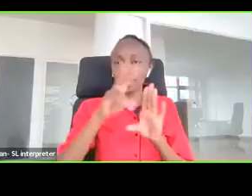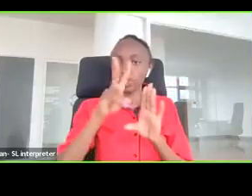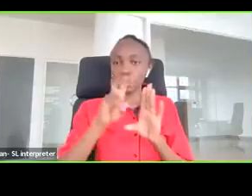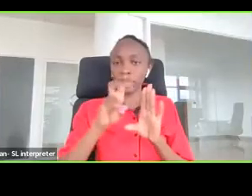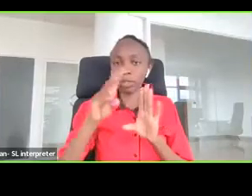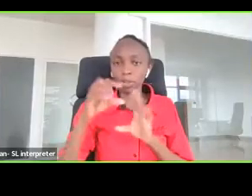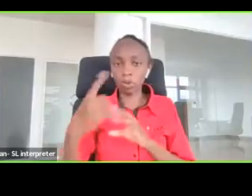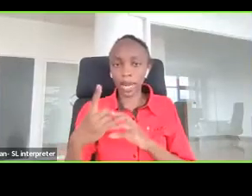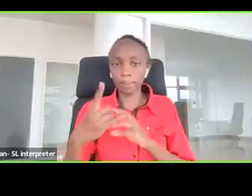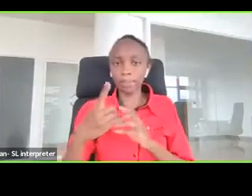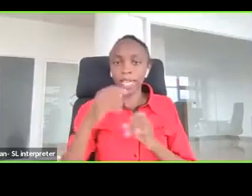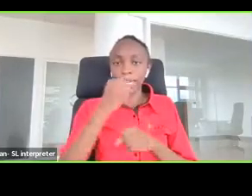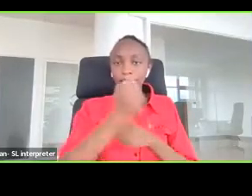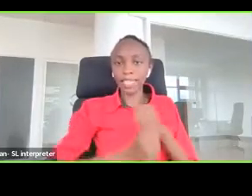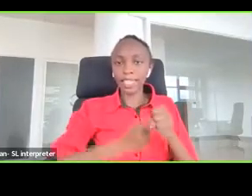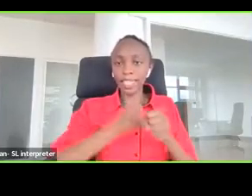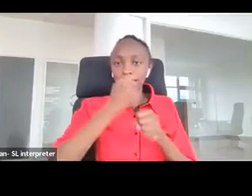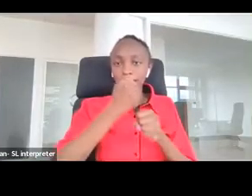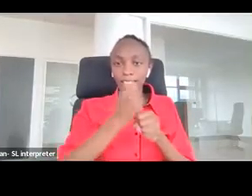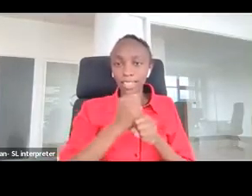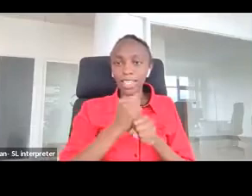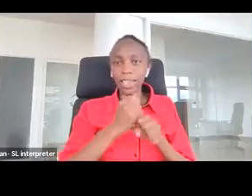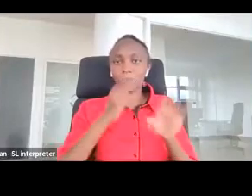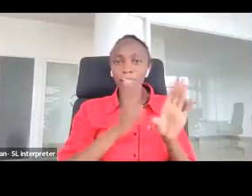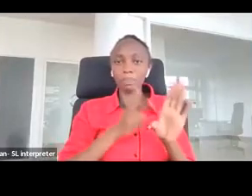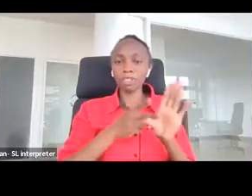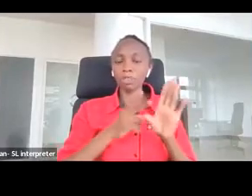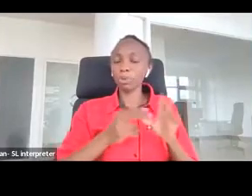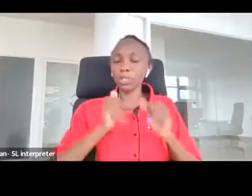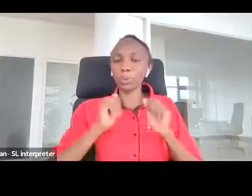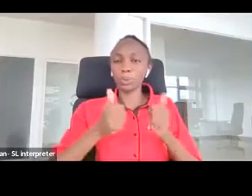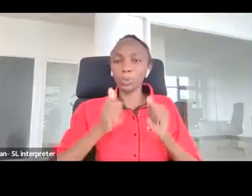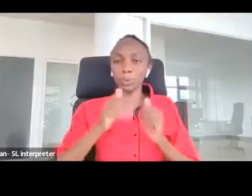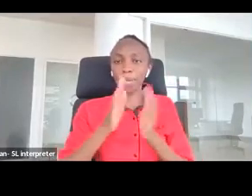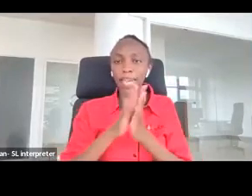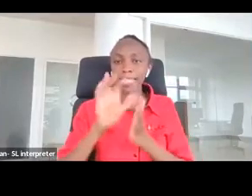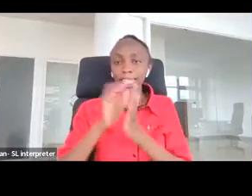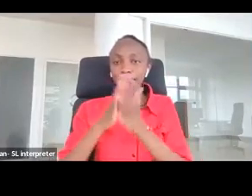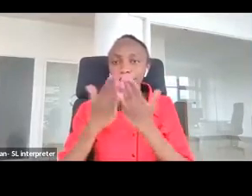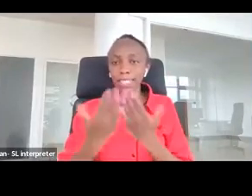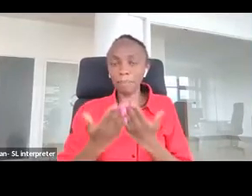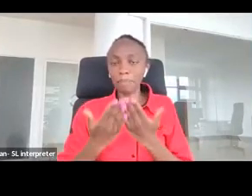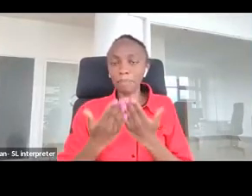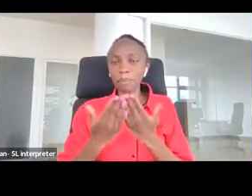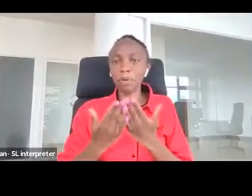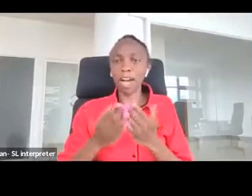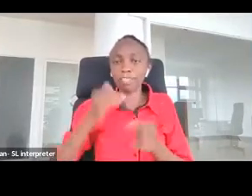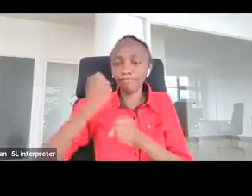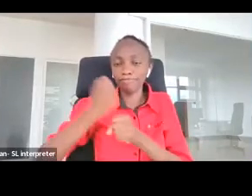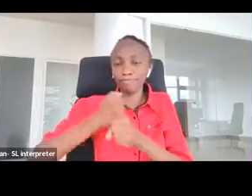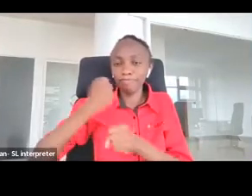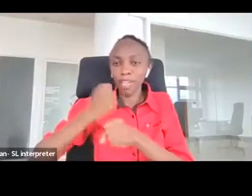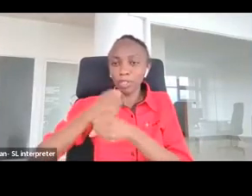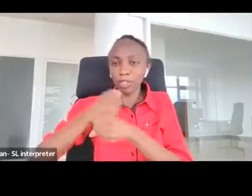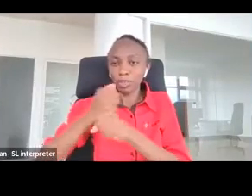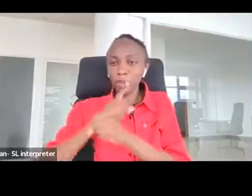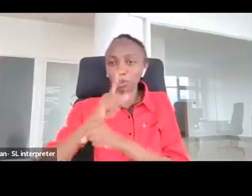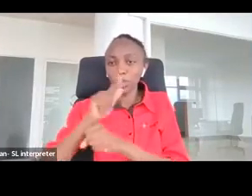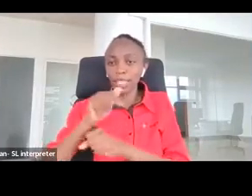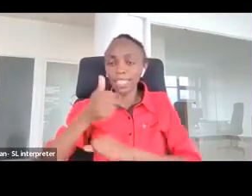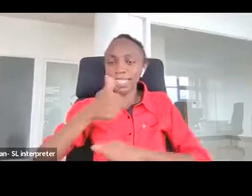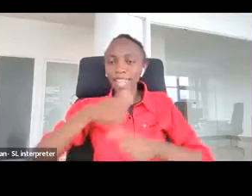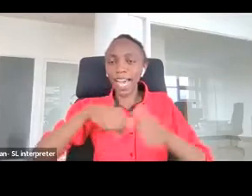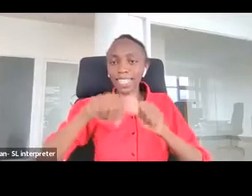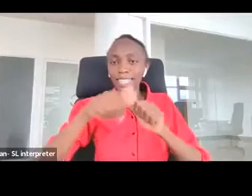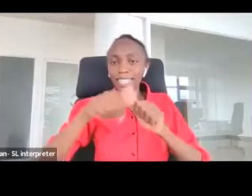was very remarkable. As we have seen, Ikitabu has put in a lot of work to ensure this activity is successful. For the next 2